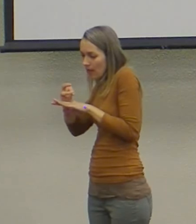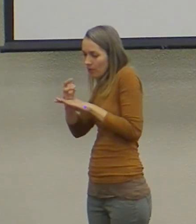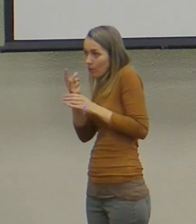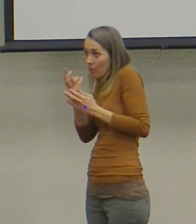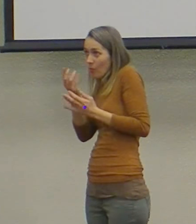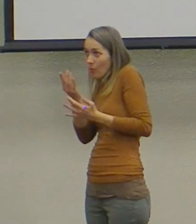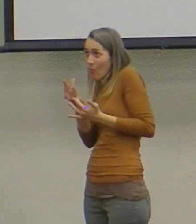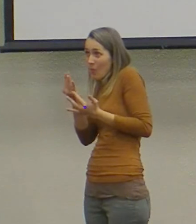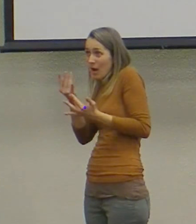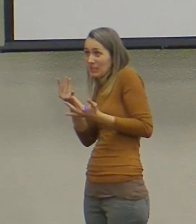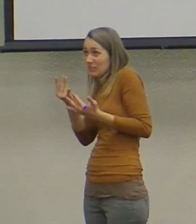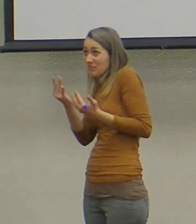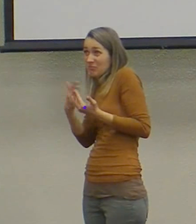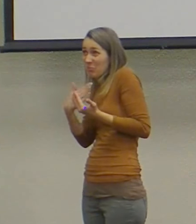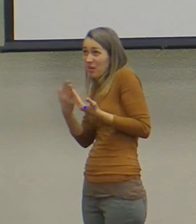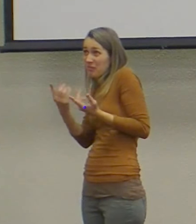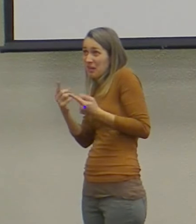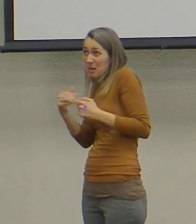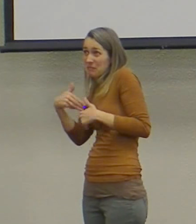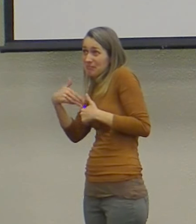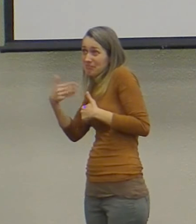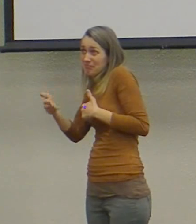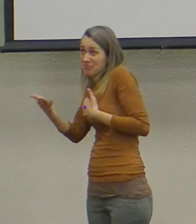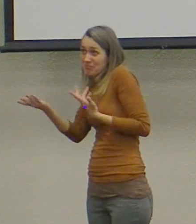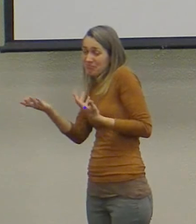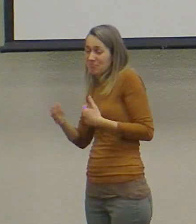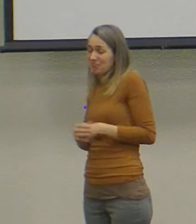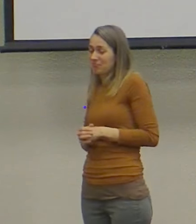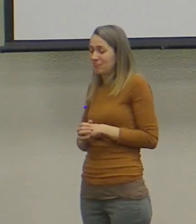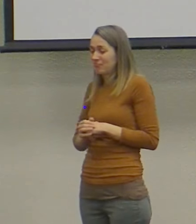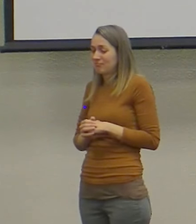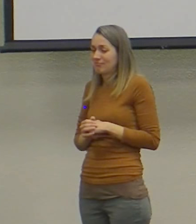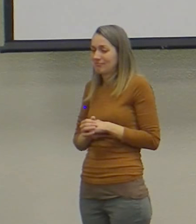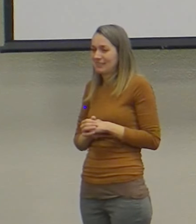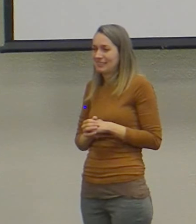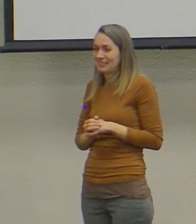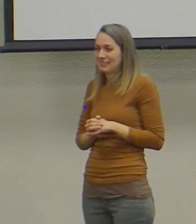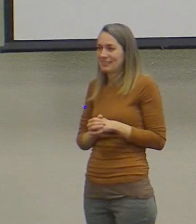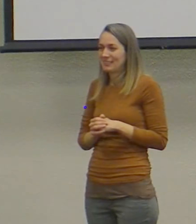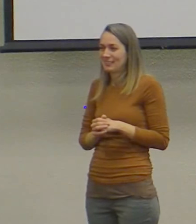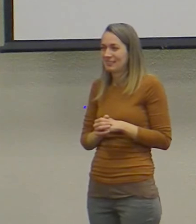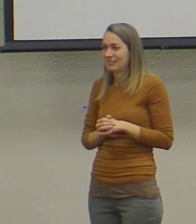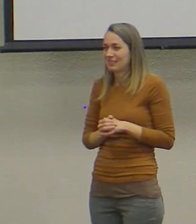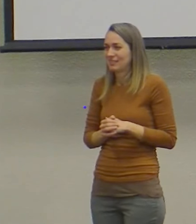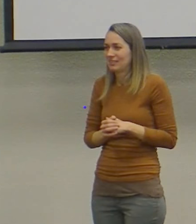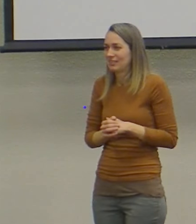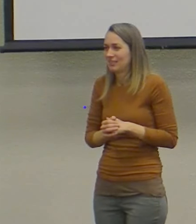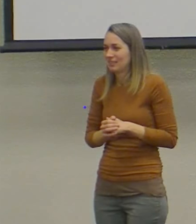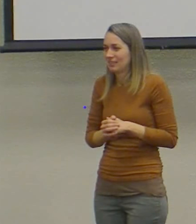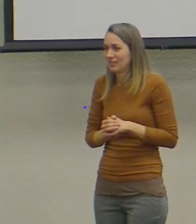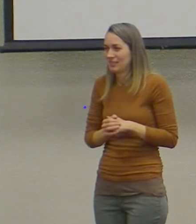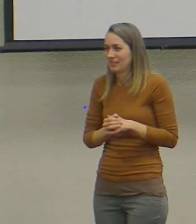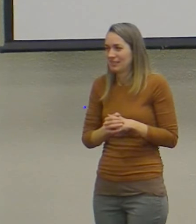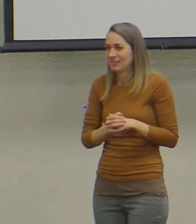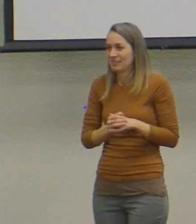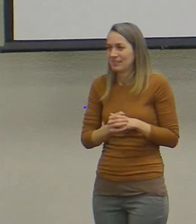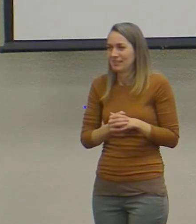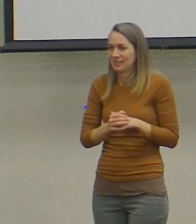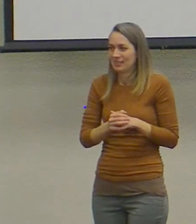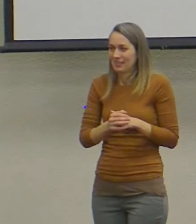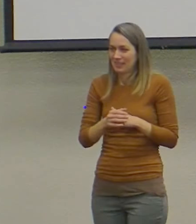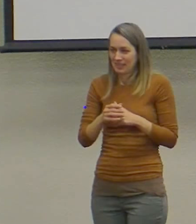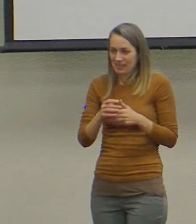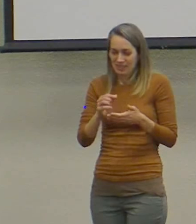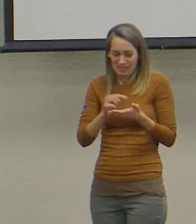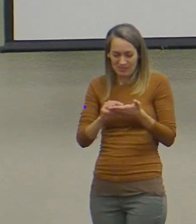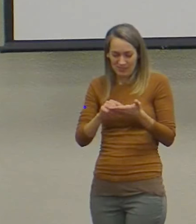whatever would happen next. The Hebrew says, that literally Boaz bent at the